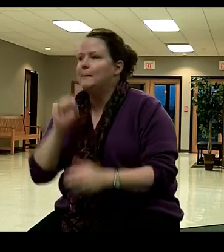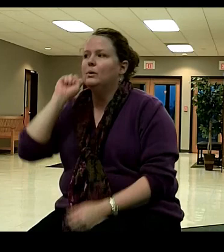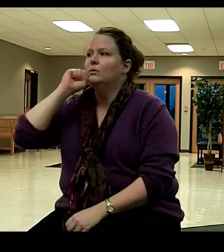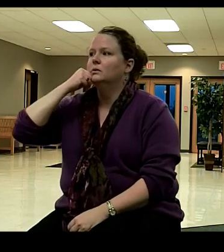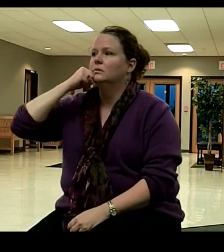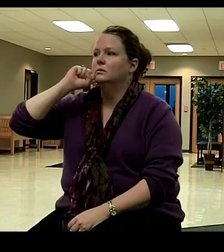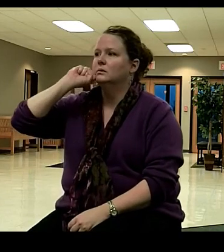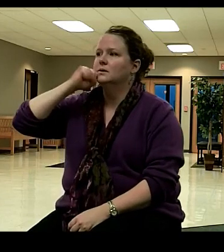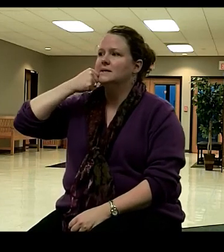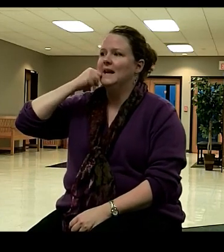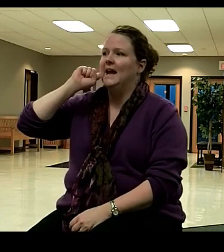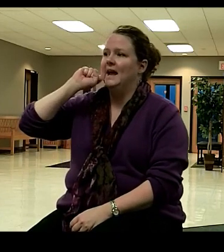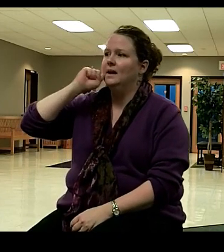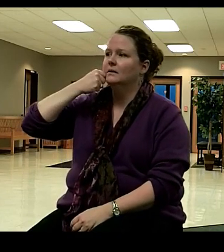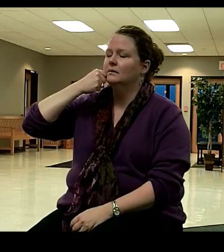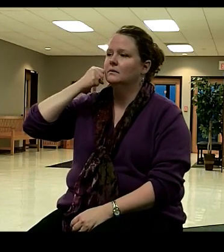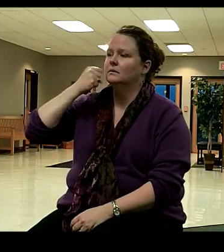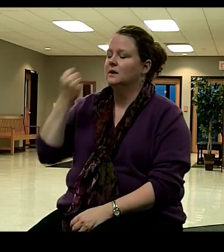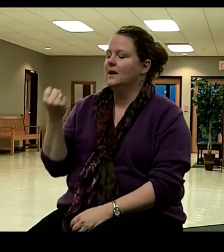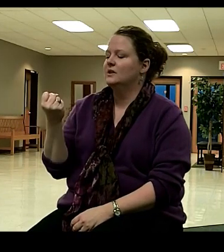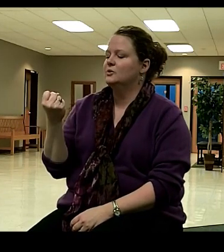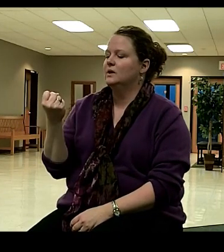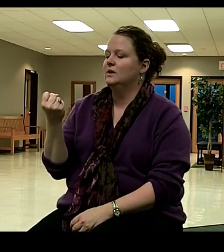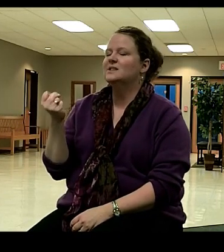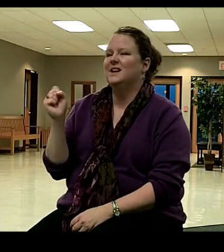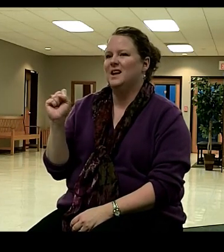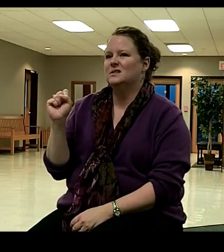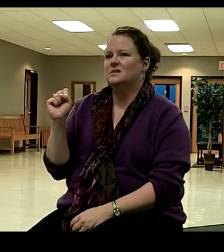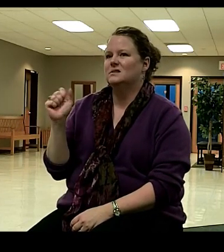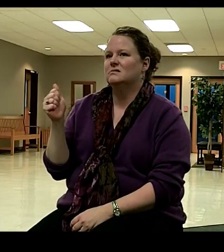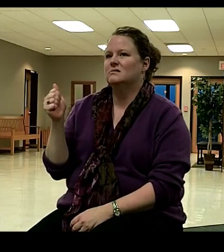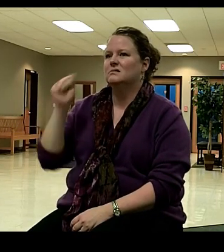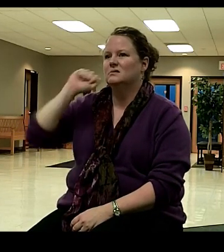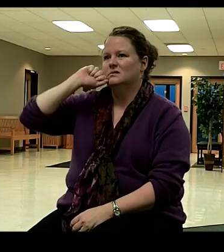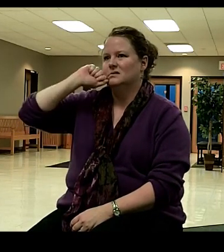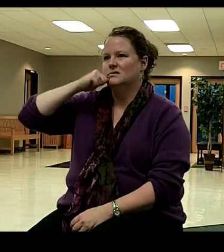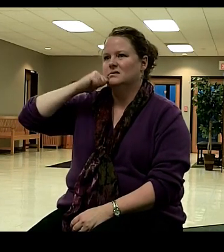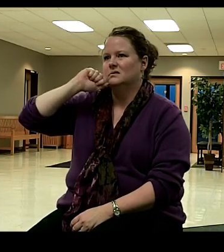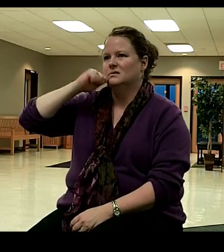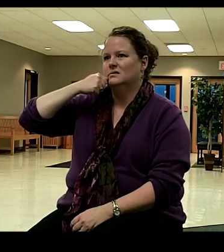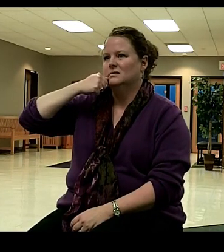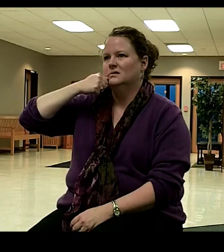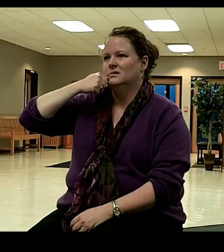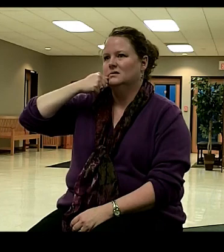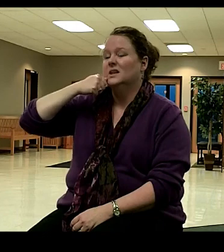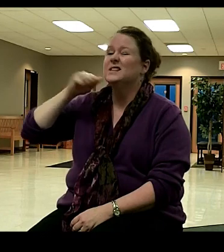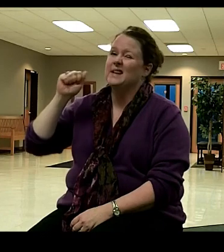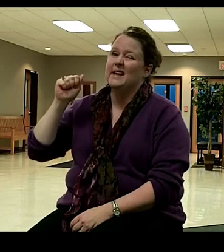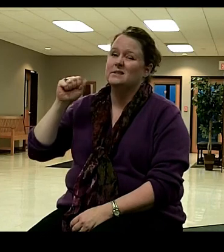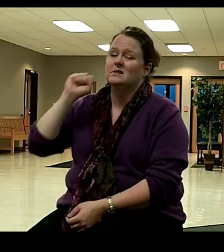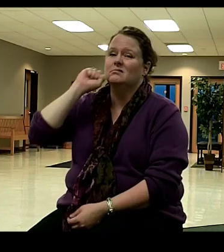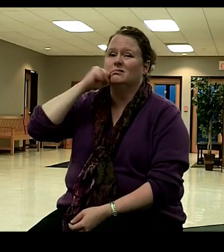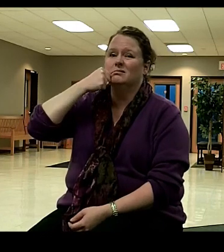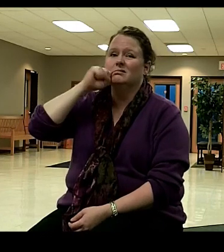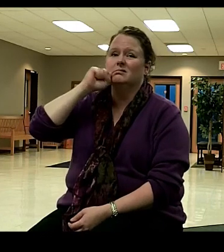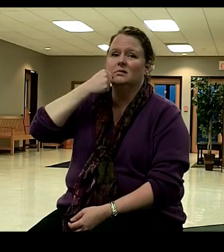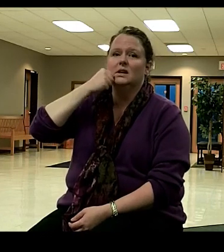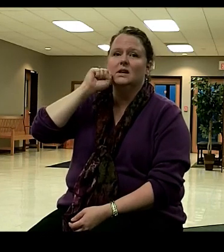Apple is an A. Actually, it's an S. It's an S. It's